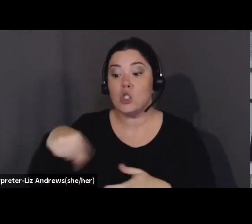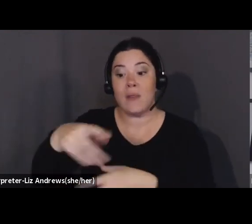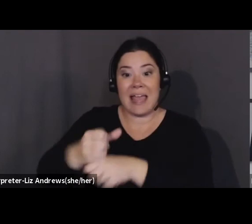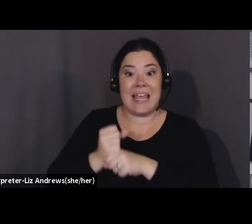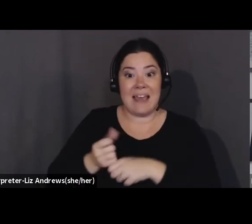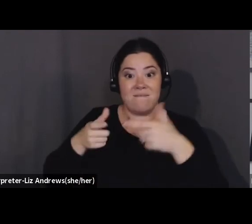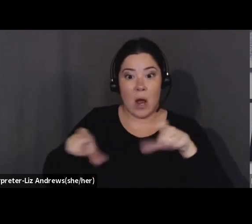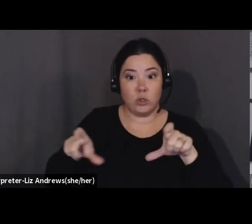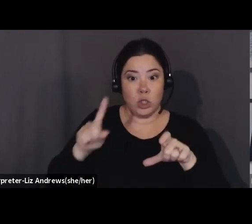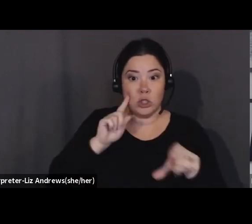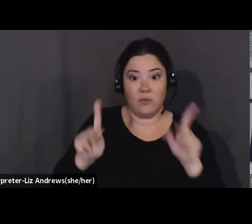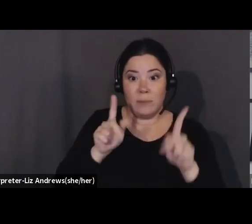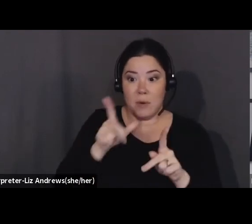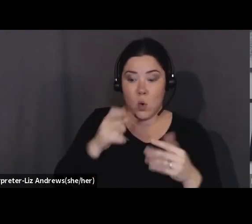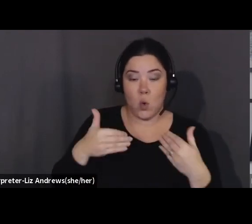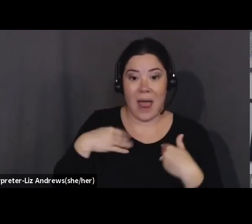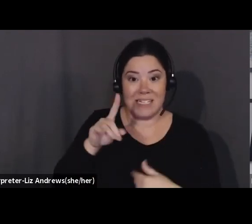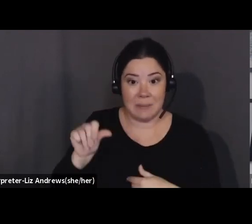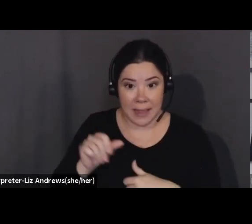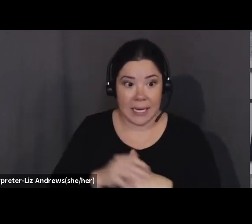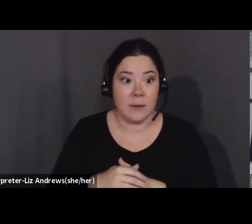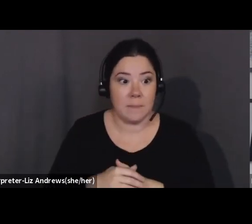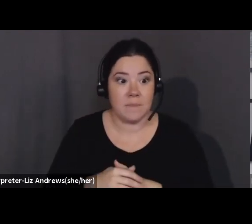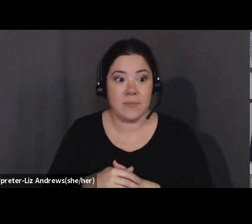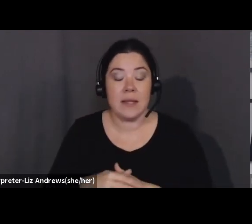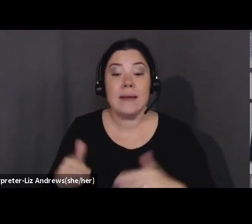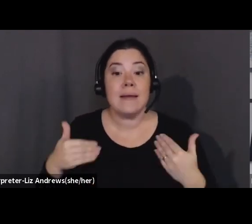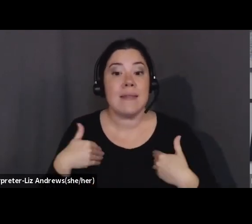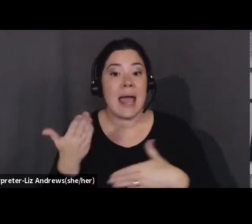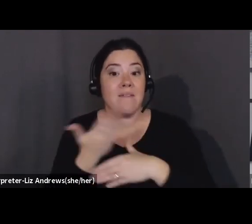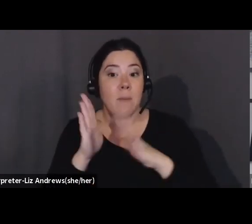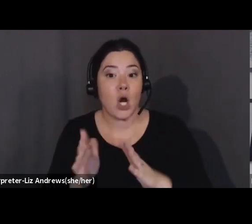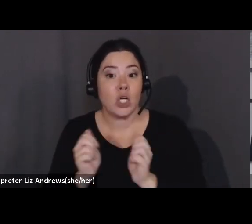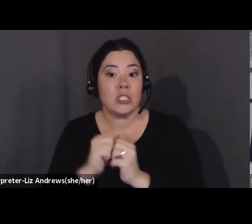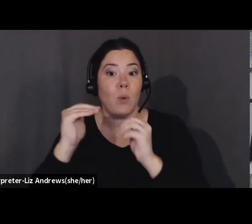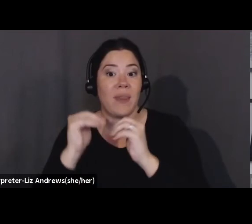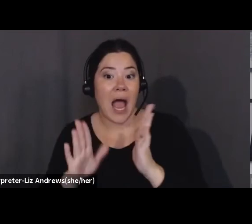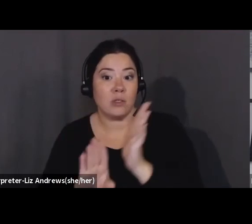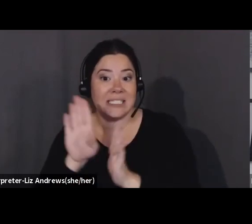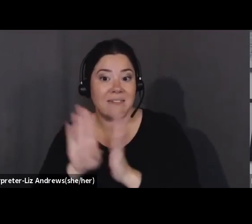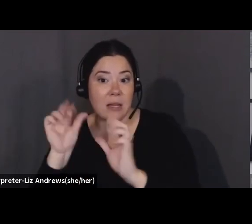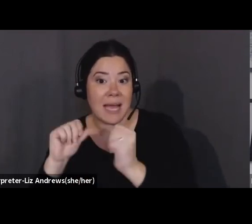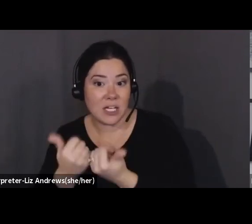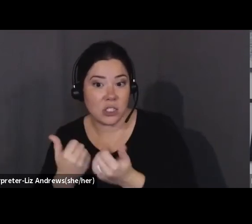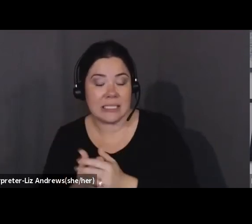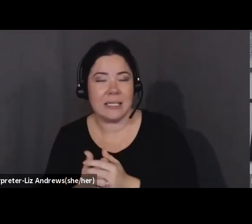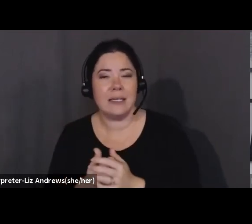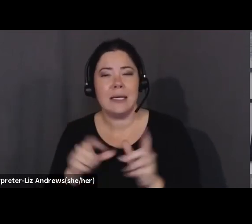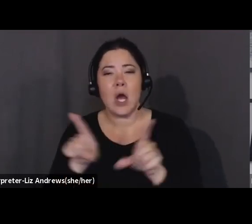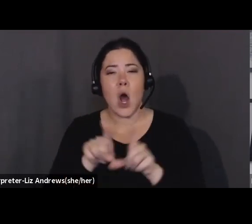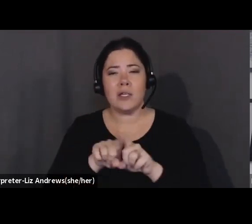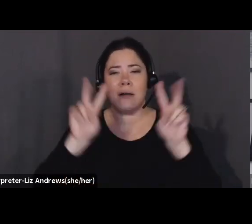disability. They have a partnership with the Housing Development Agency. Also Next Day Access, which is a project